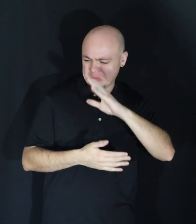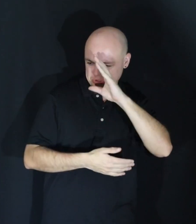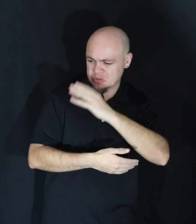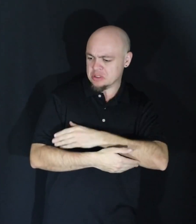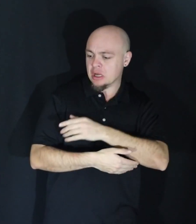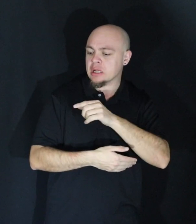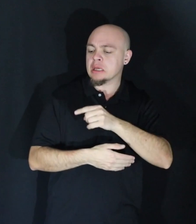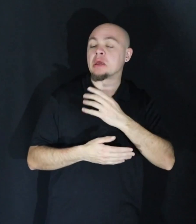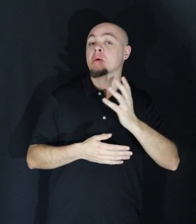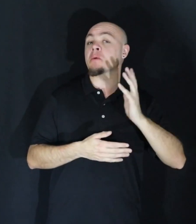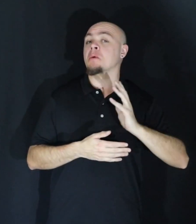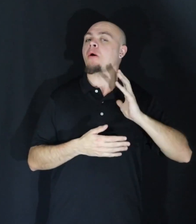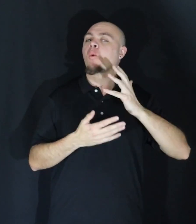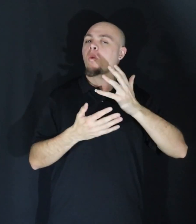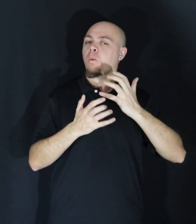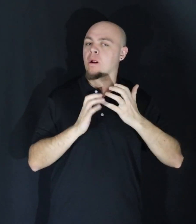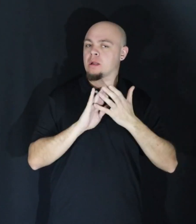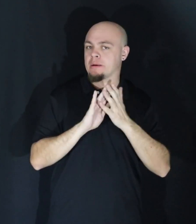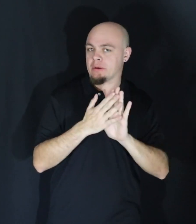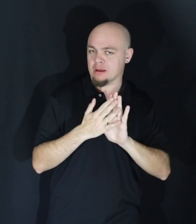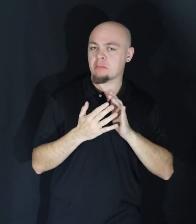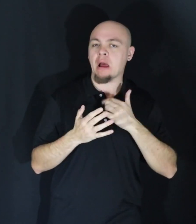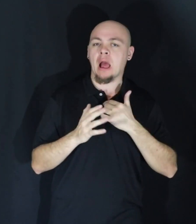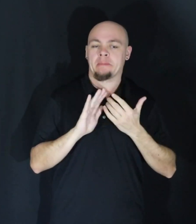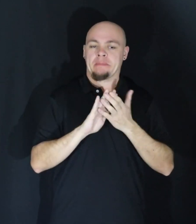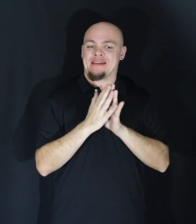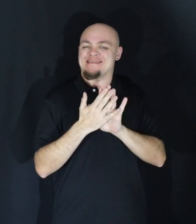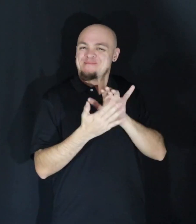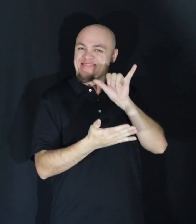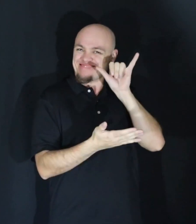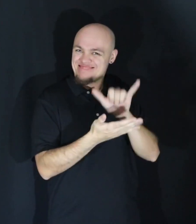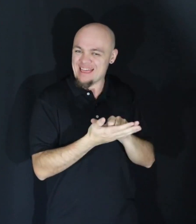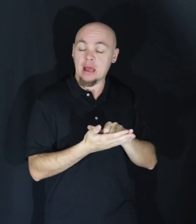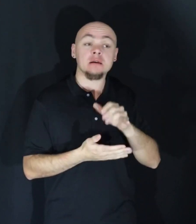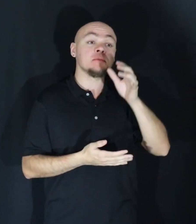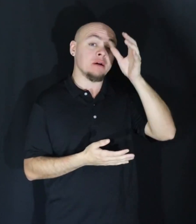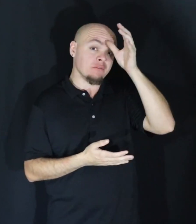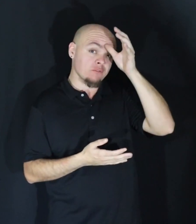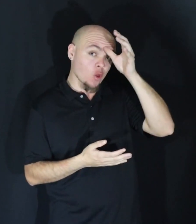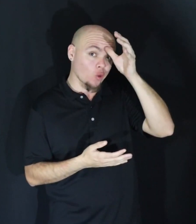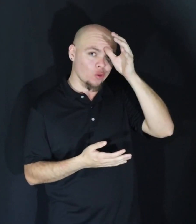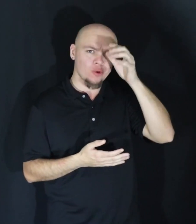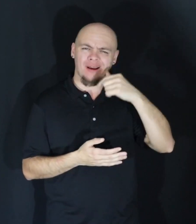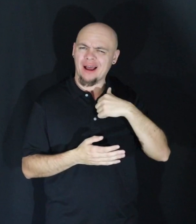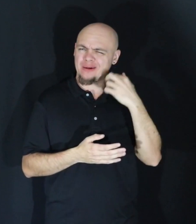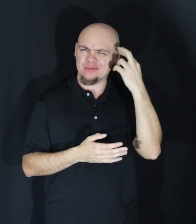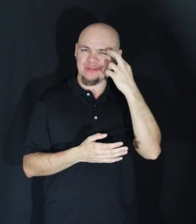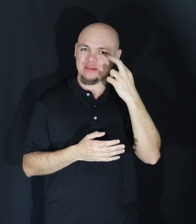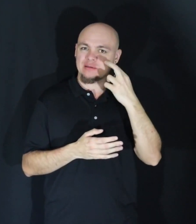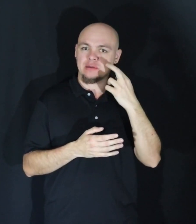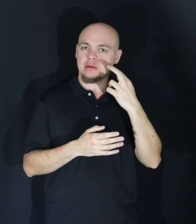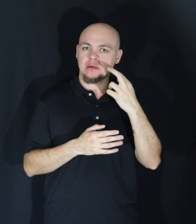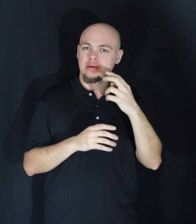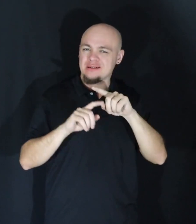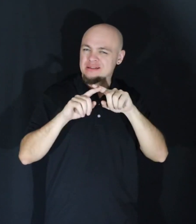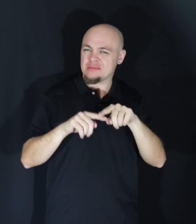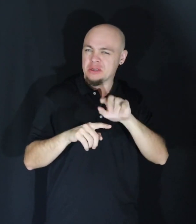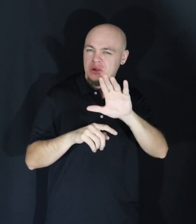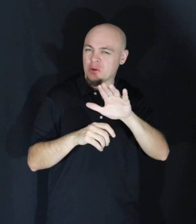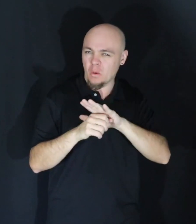wanted to be. I've realized that being a father isn't contingent upon your